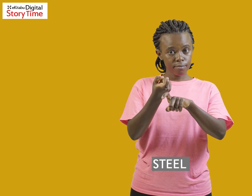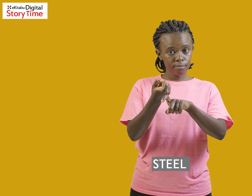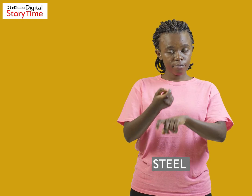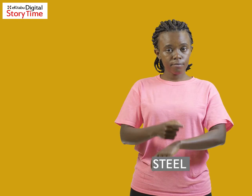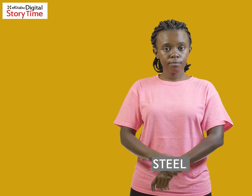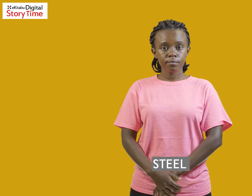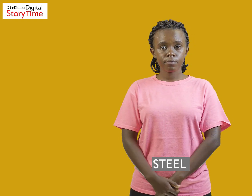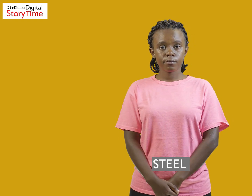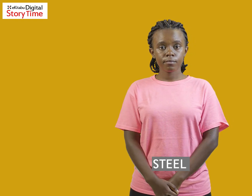Still.